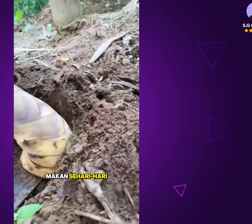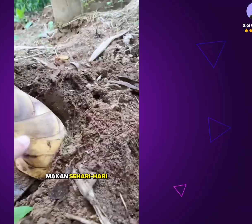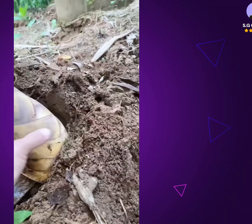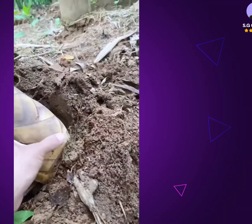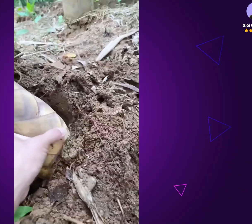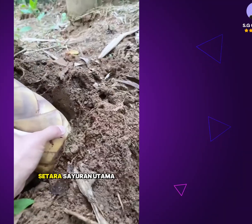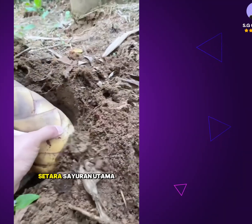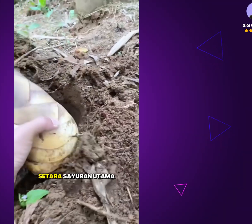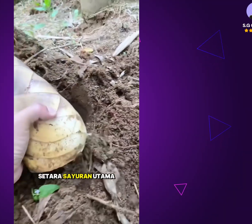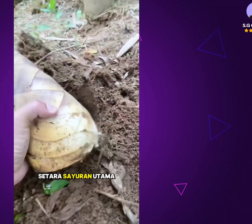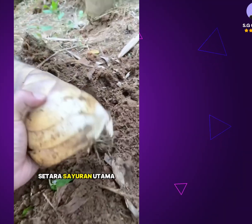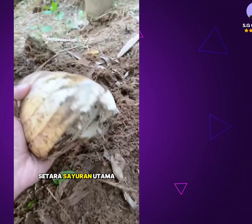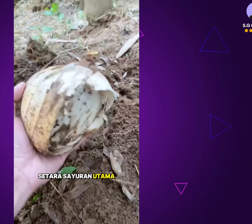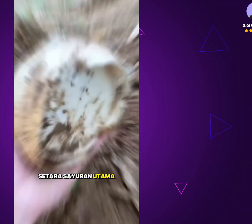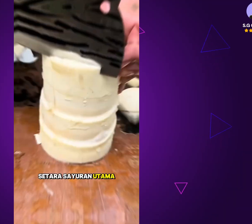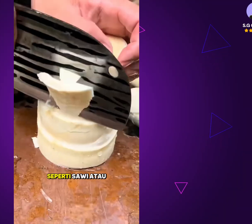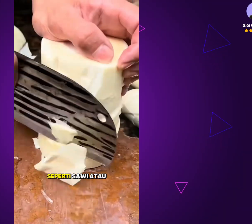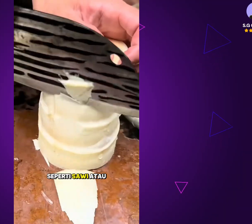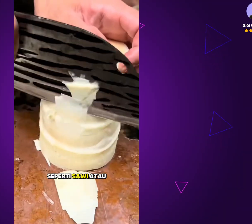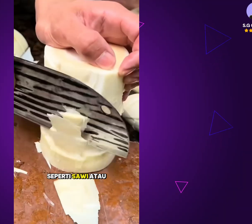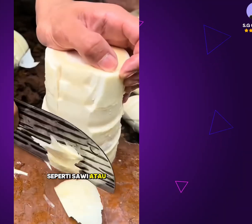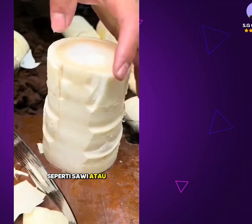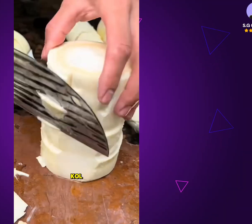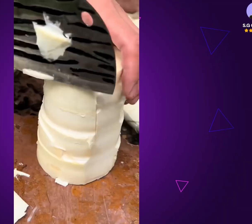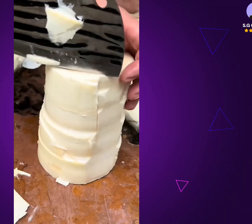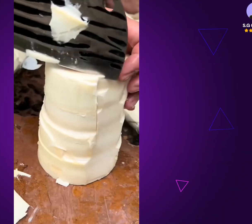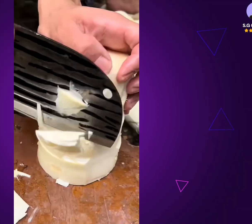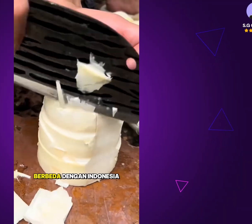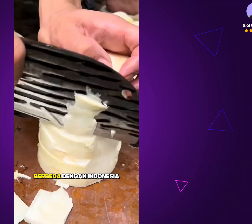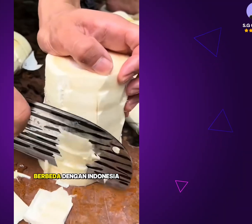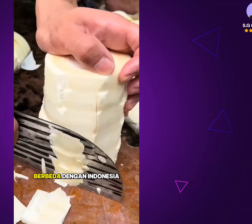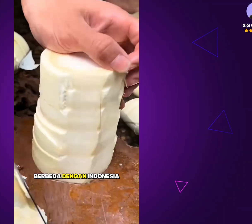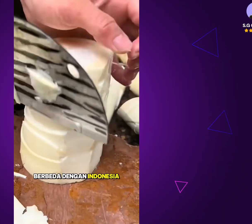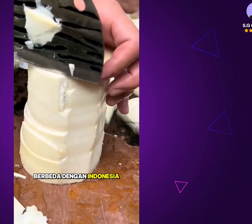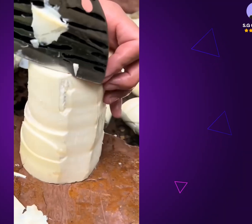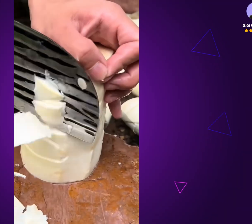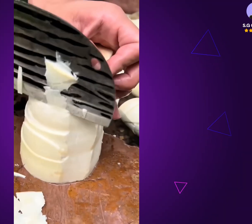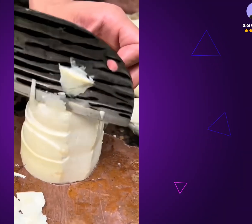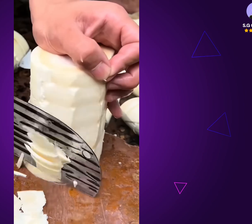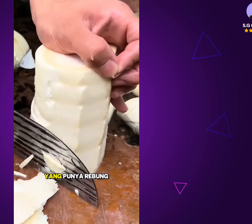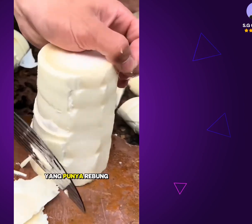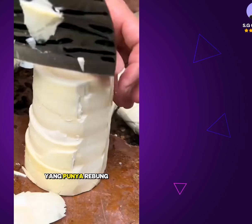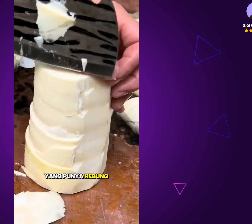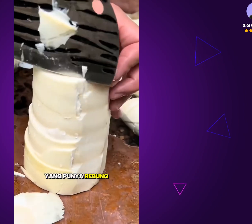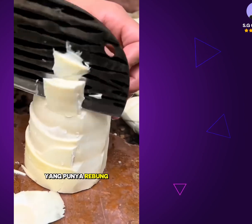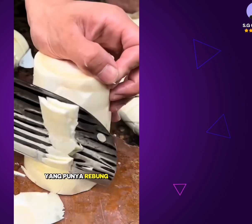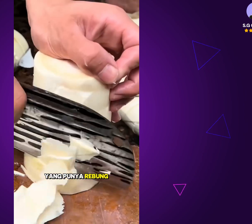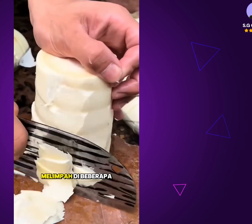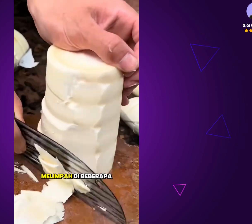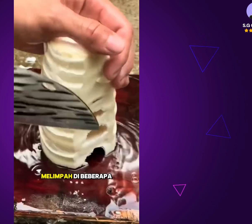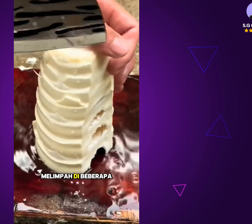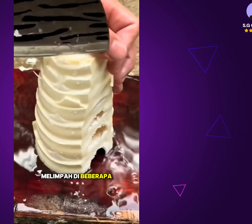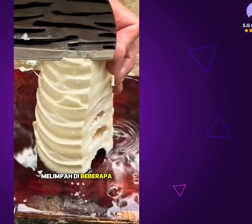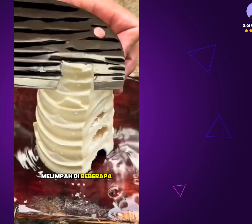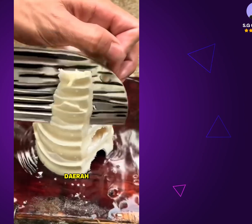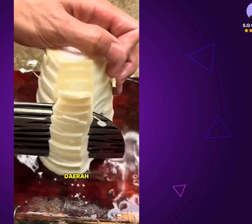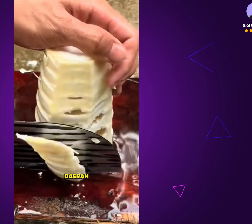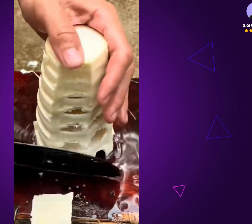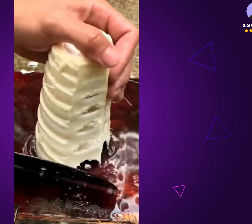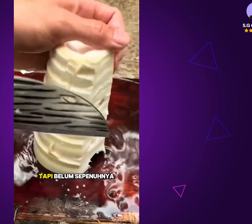have anti-inflammatory effects that may help with conditions like arthritis. Lower cholesterol. The fiber and